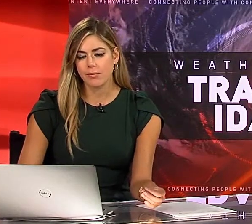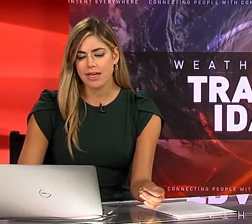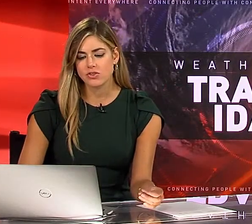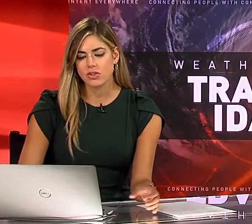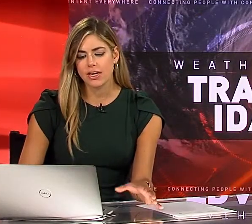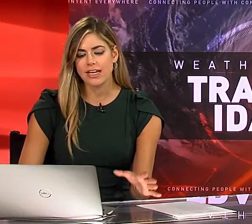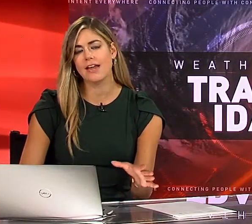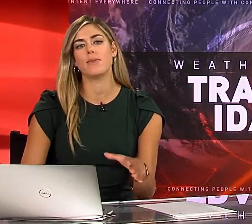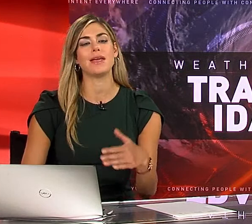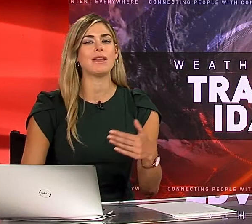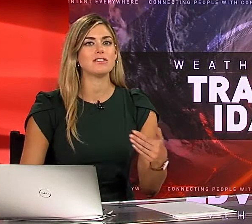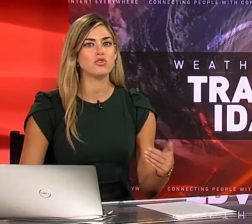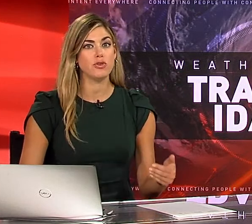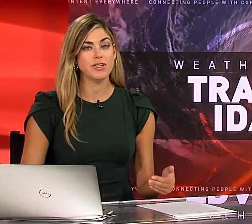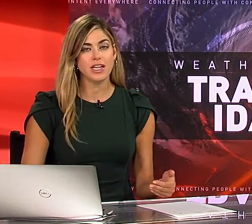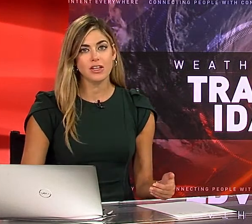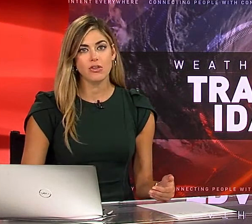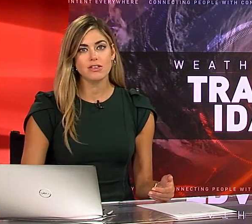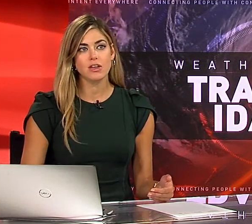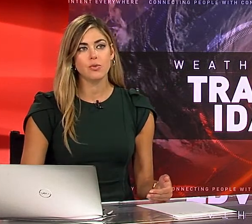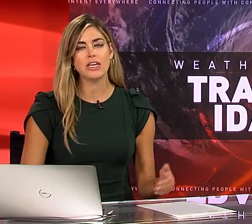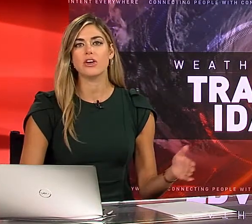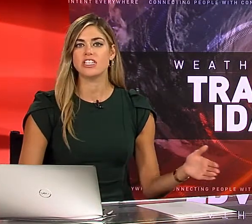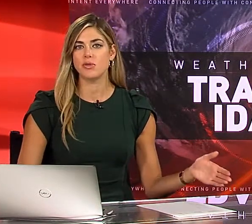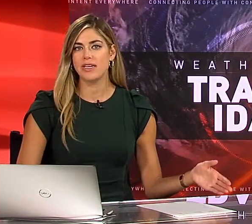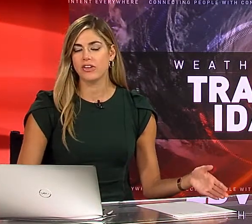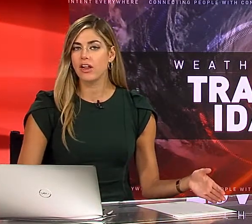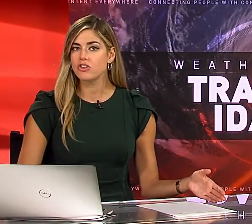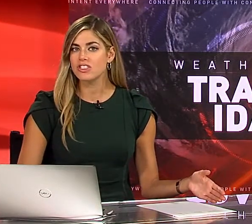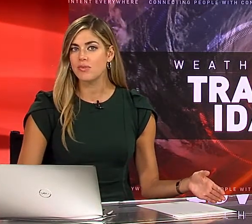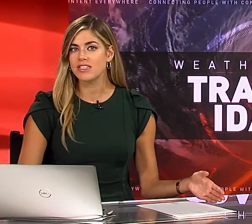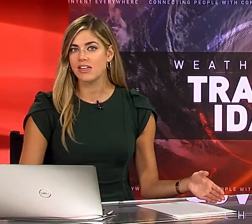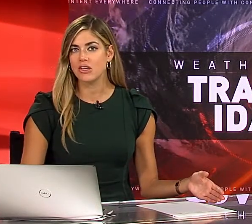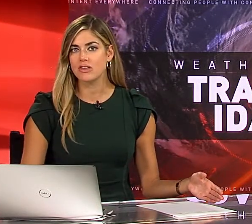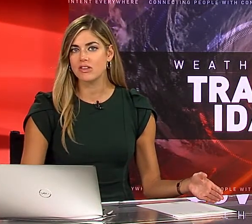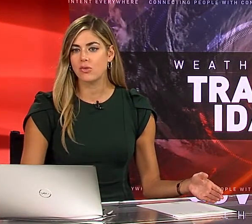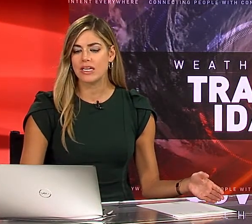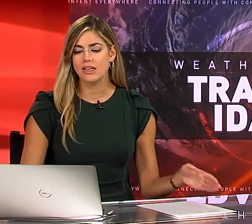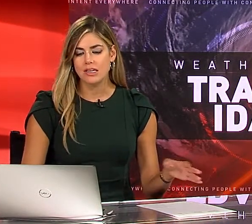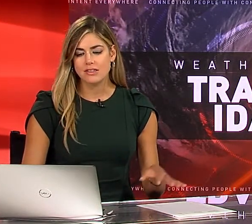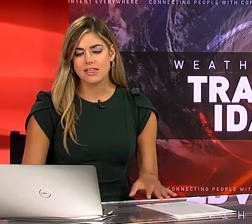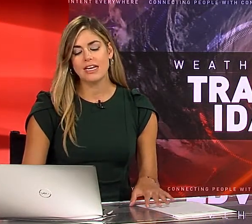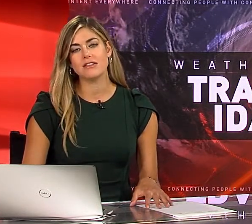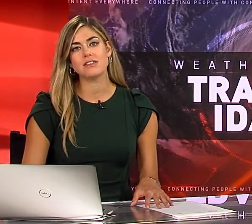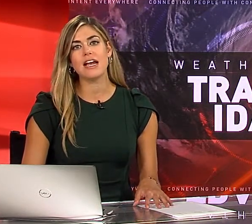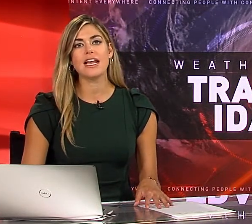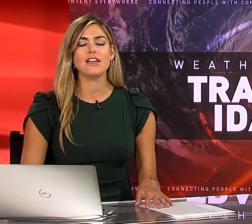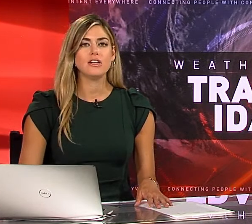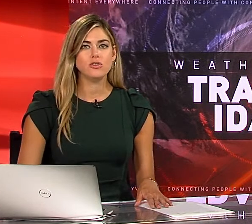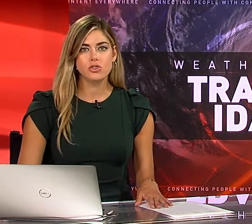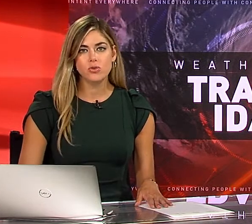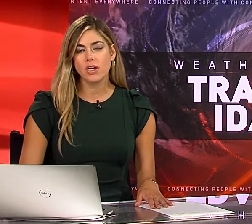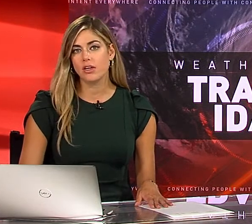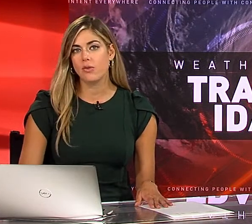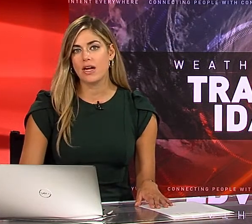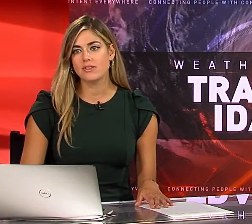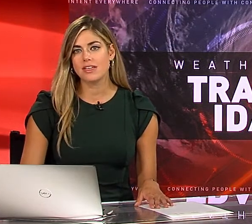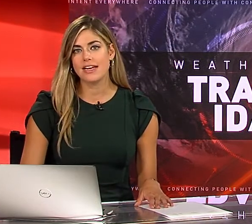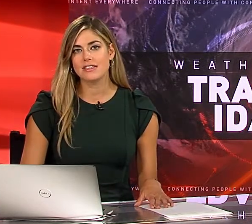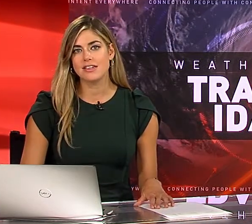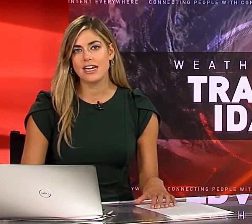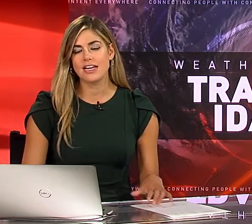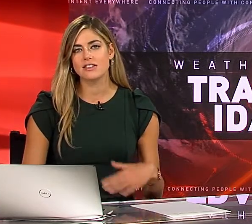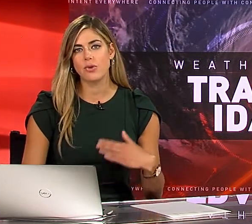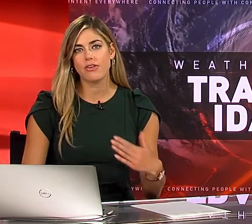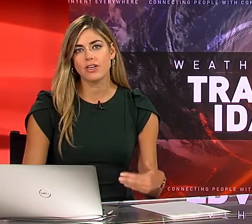Governor McMaster. Again, the big message, we've been telling you this all week. Our team of meteorologists have been telling you this all week. Stay inside. Do not go